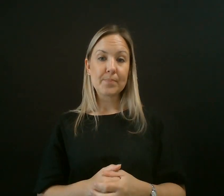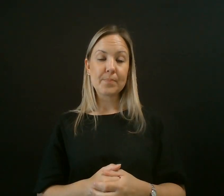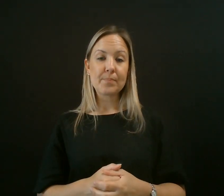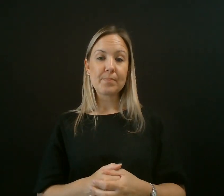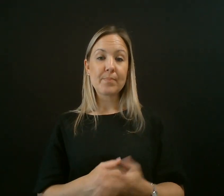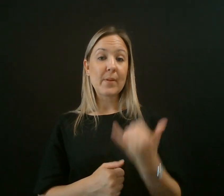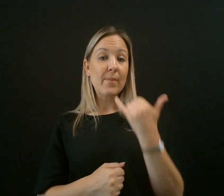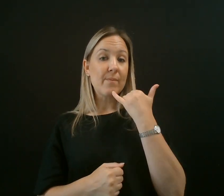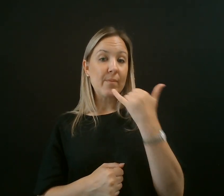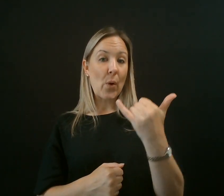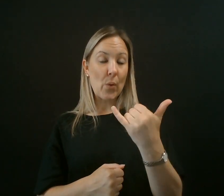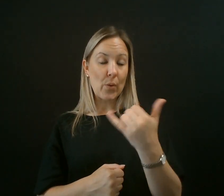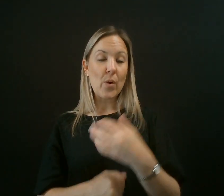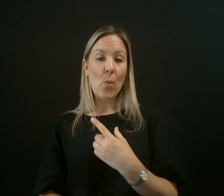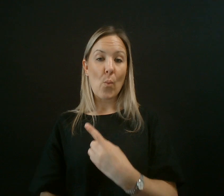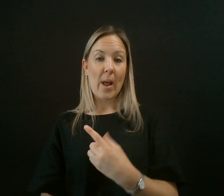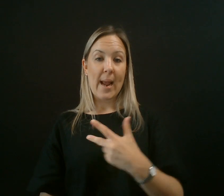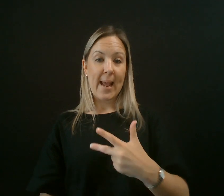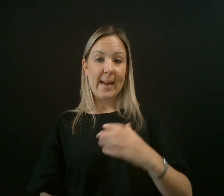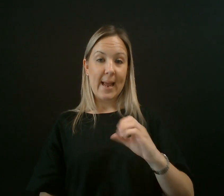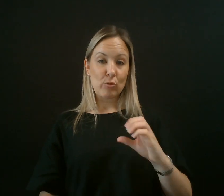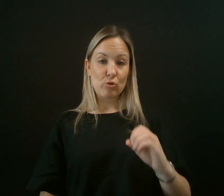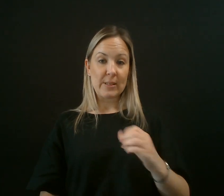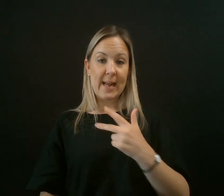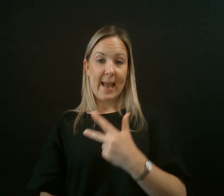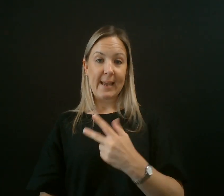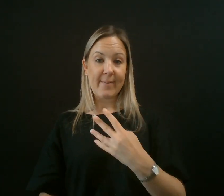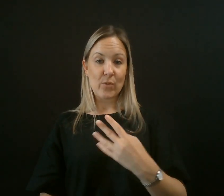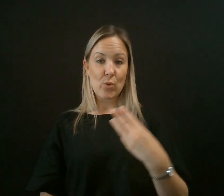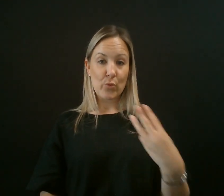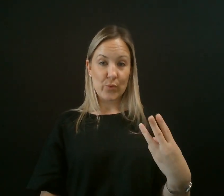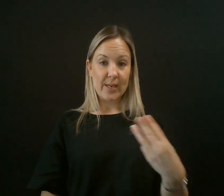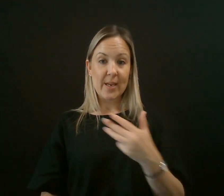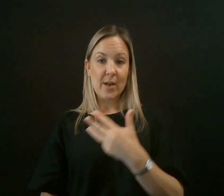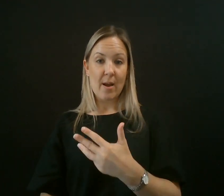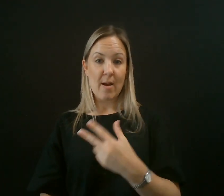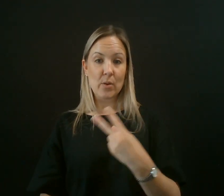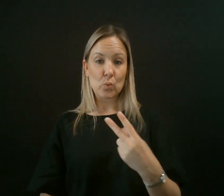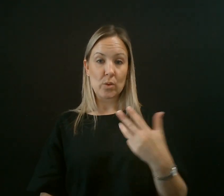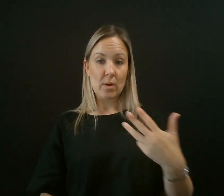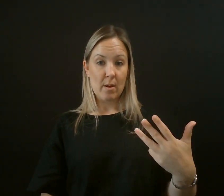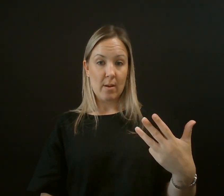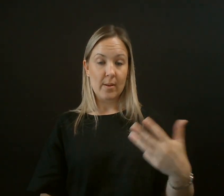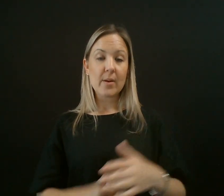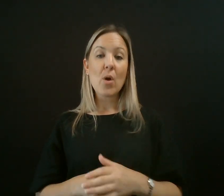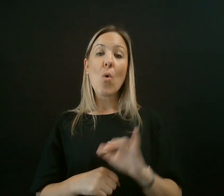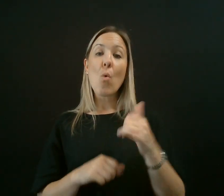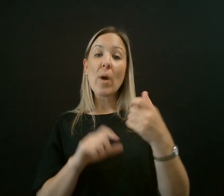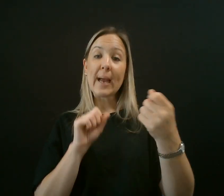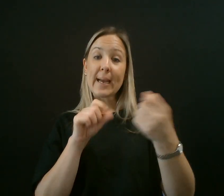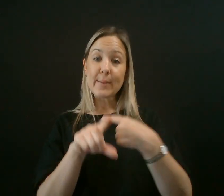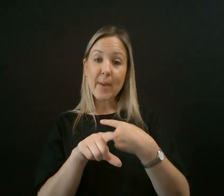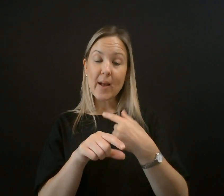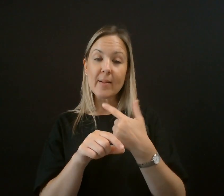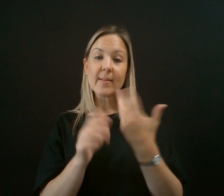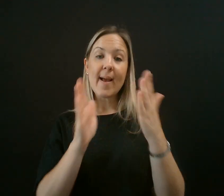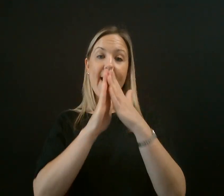Phone them on 1800 843 929 or email